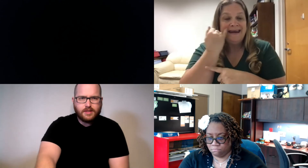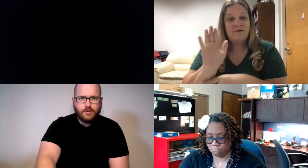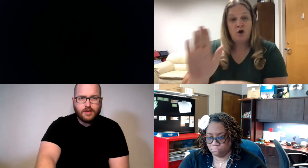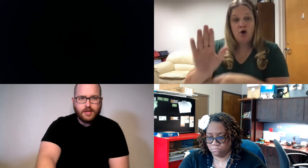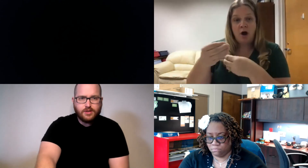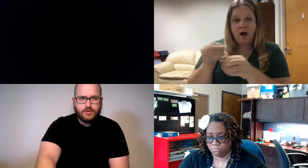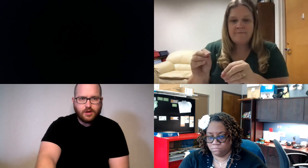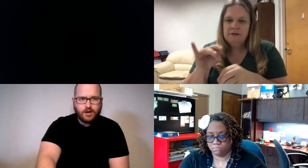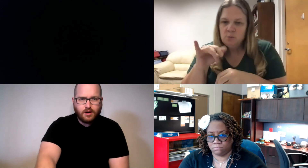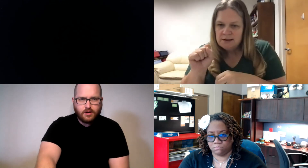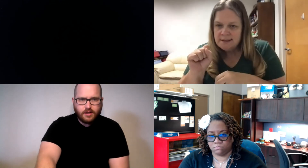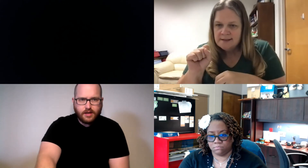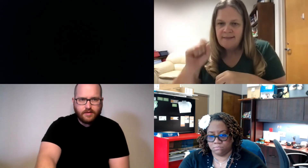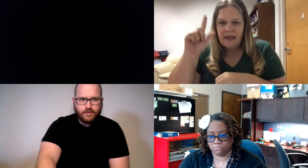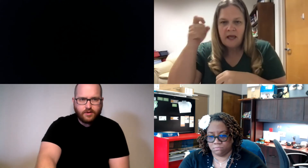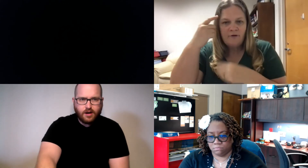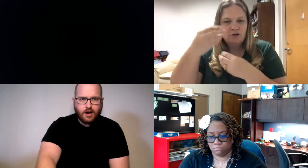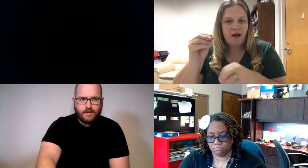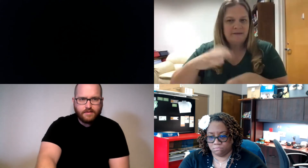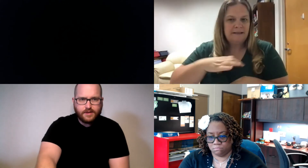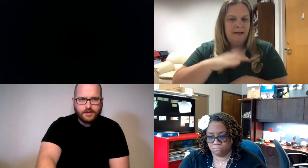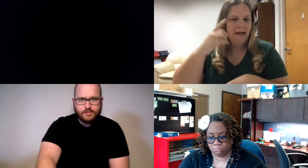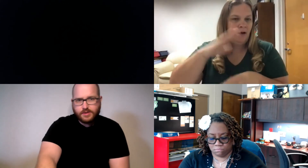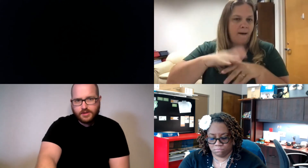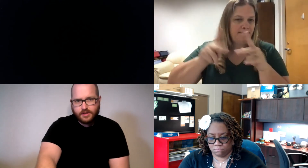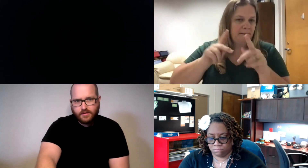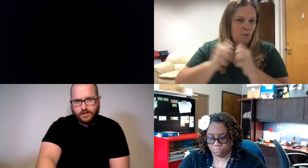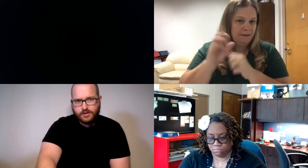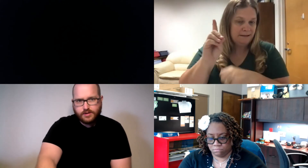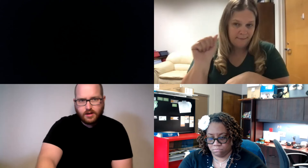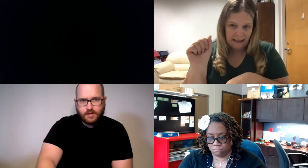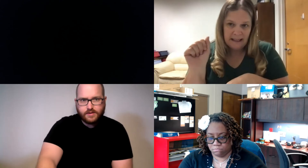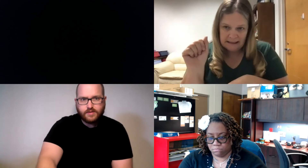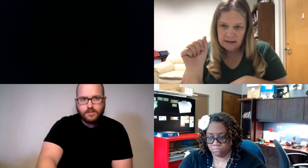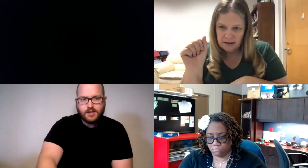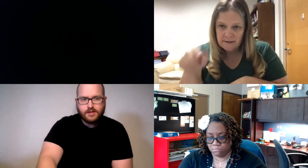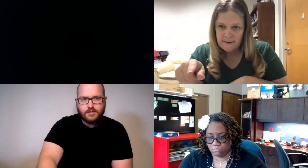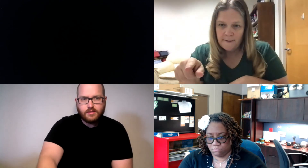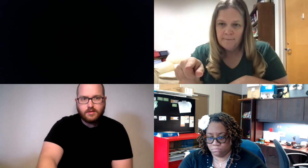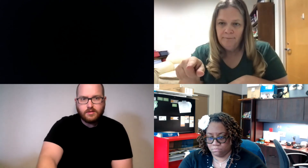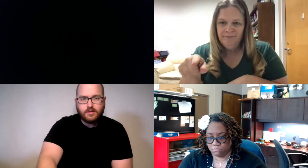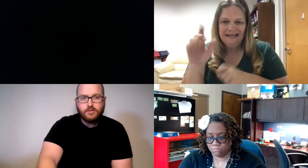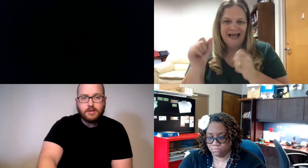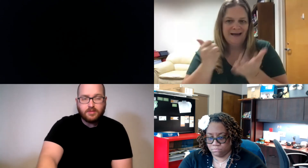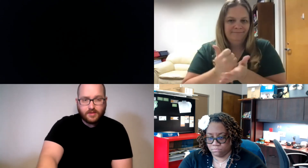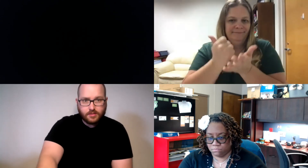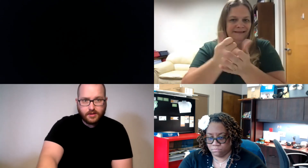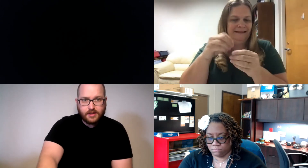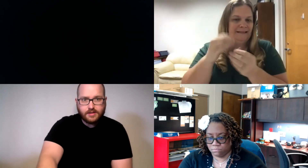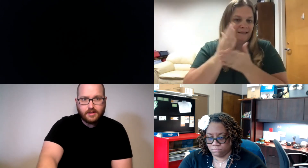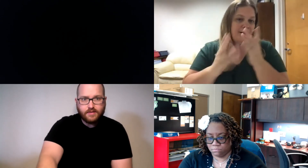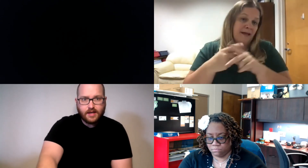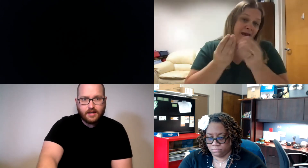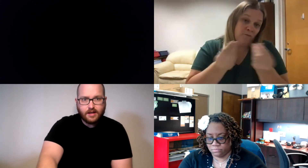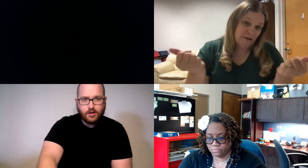to see where the issues are, and if her office, which is the governor's office of committee with people with